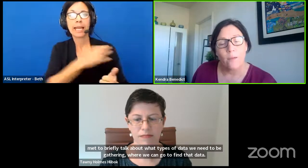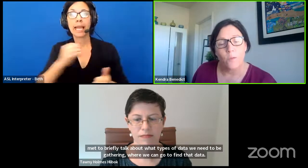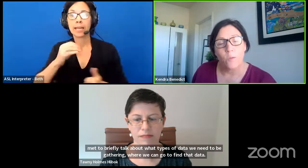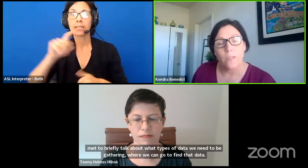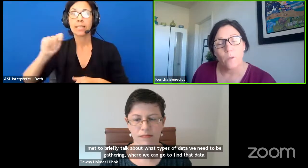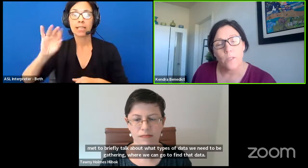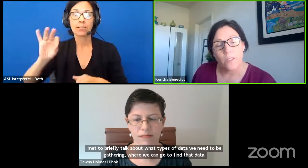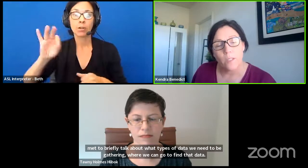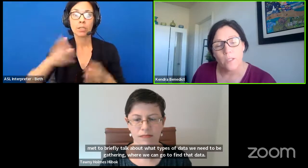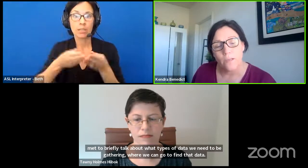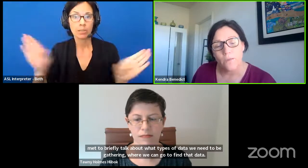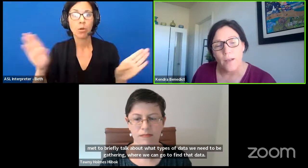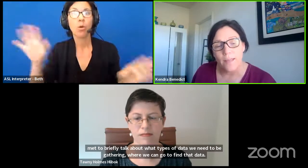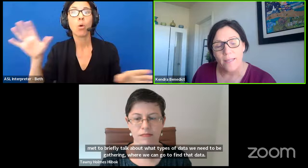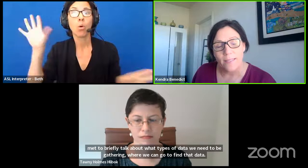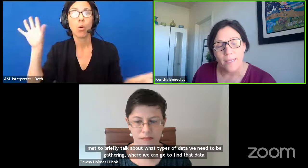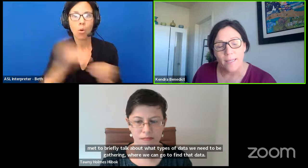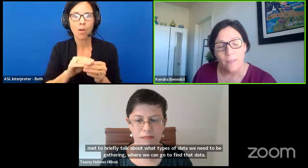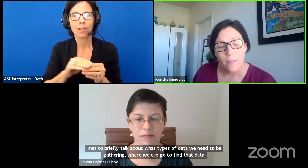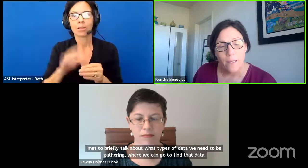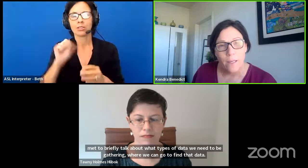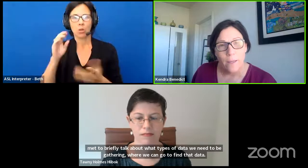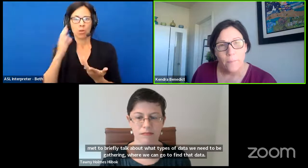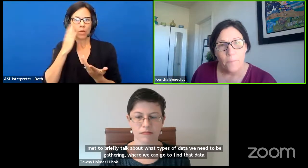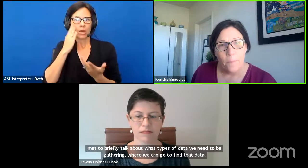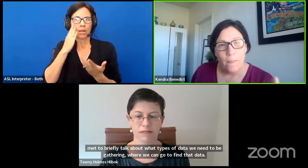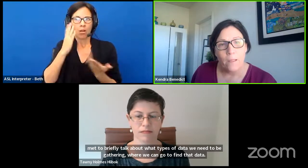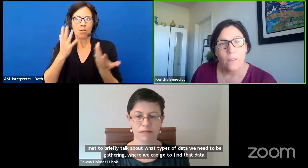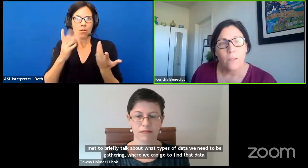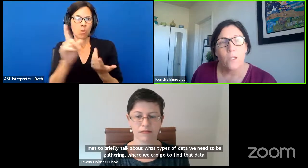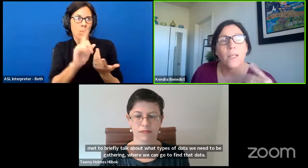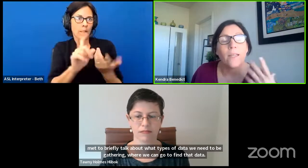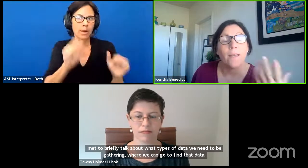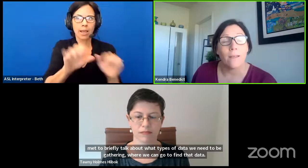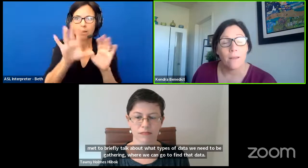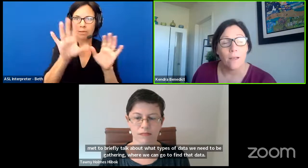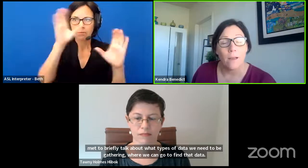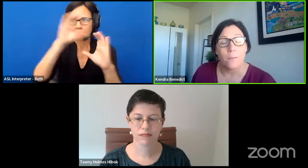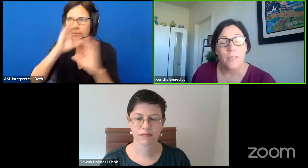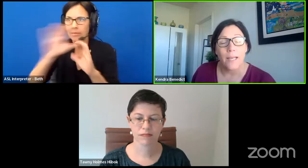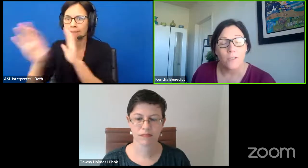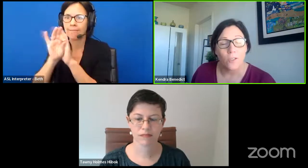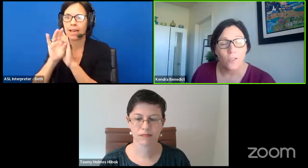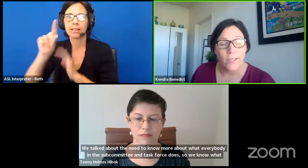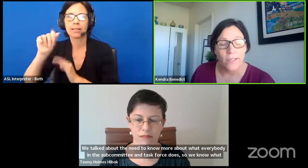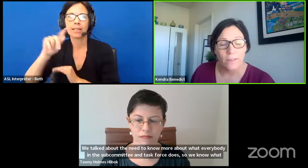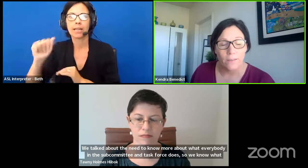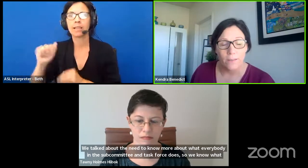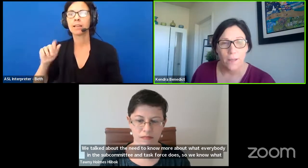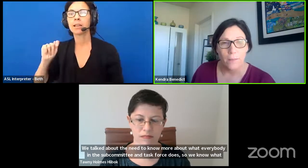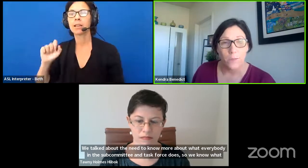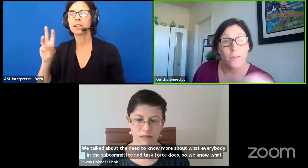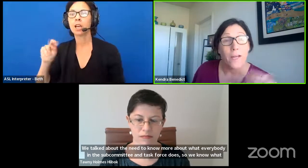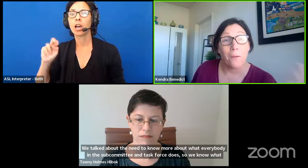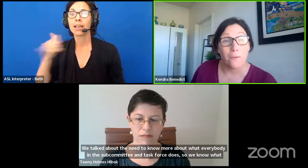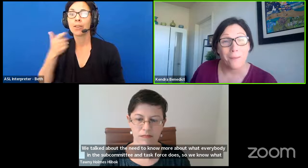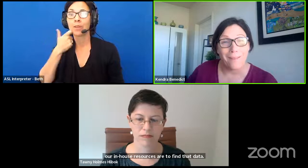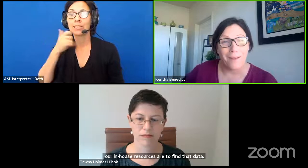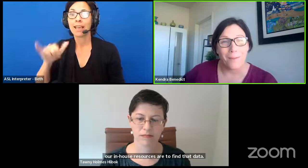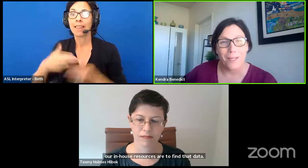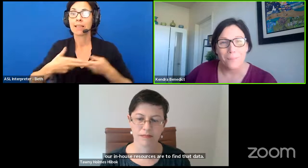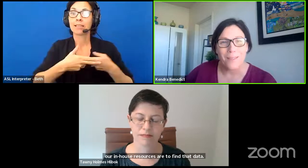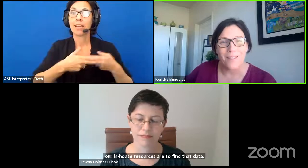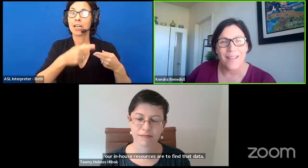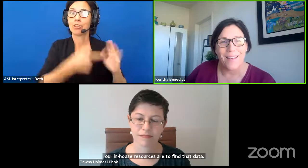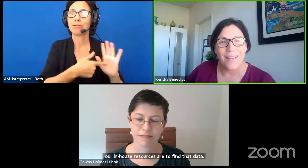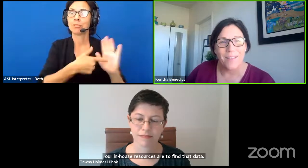our in-house resources are to find that data. Tawny, that slide you just shared was very helpful.